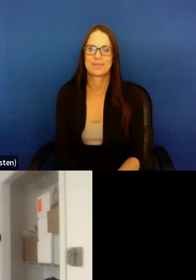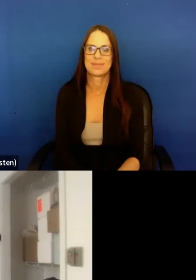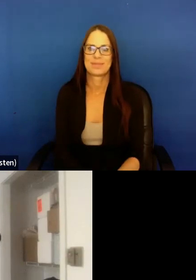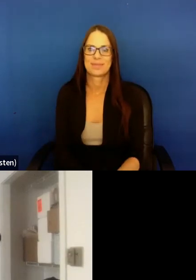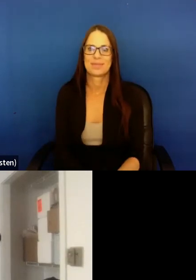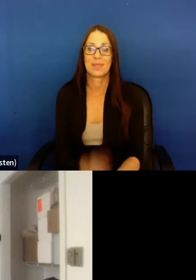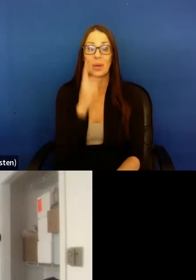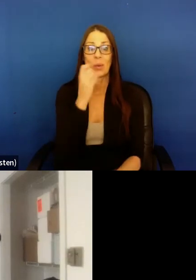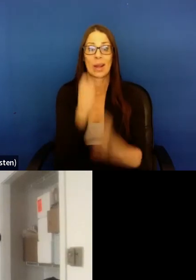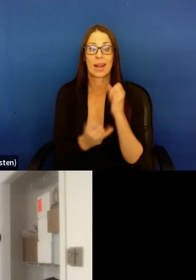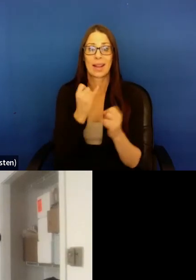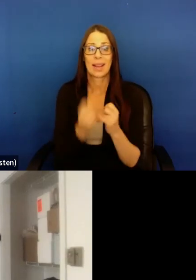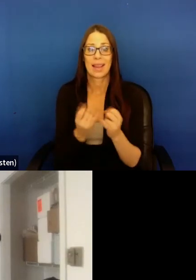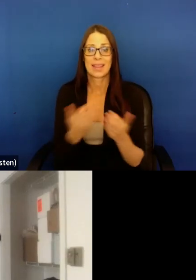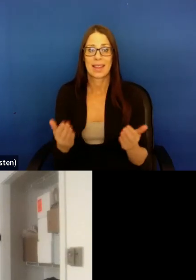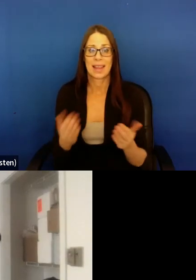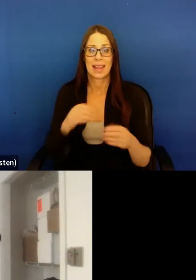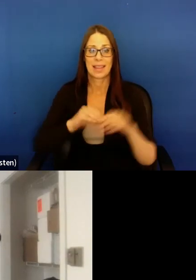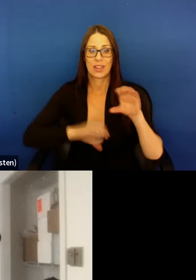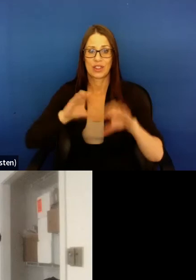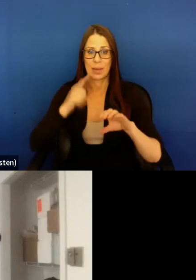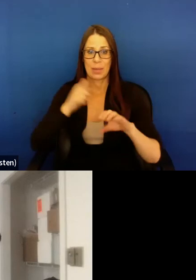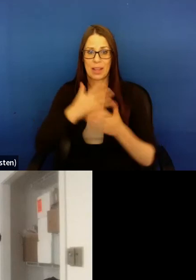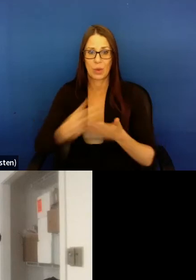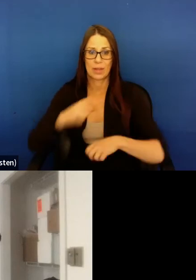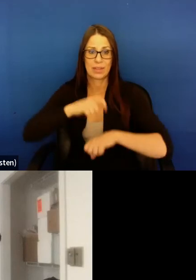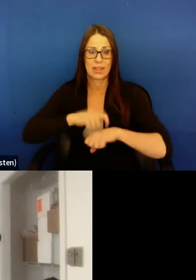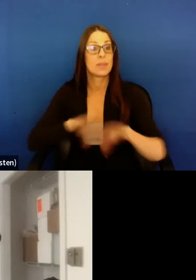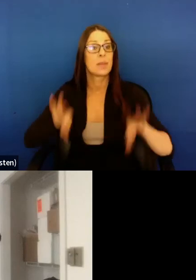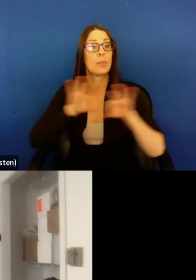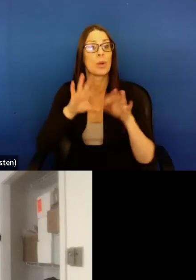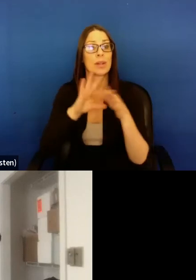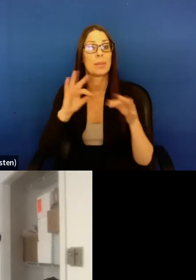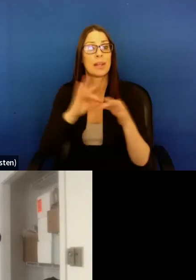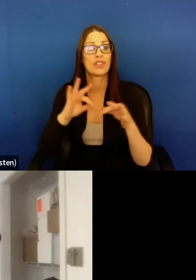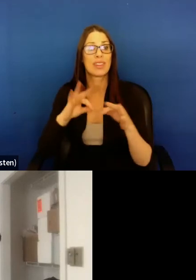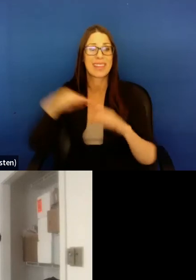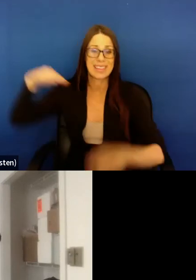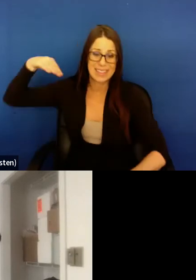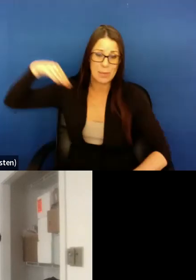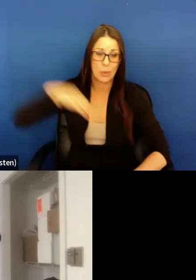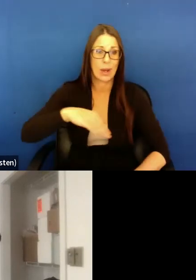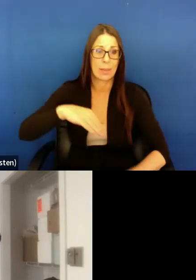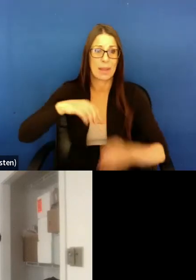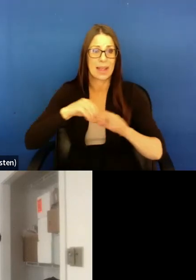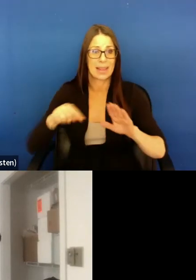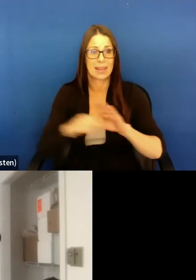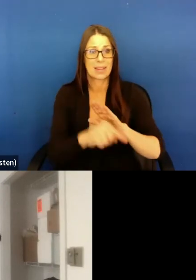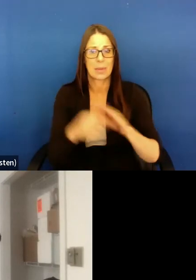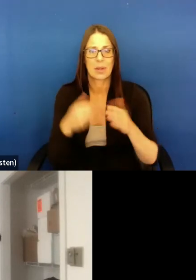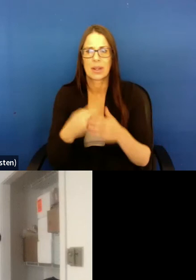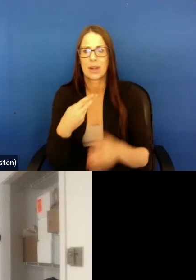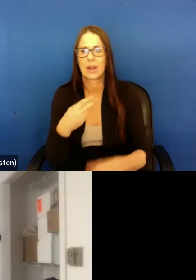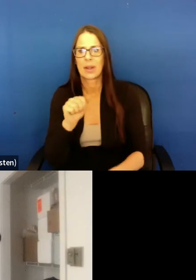last thing in the chat real quick because we're out of time. Important to mention that the steep ramp in the tunnels over by Hayden